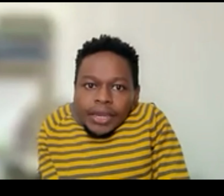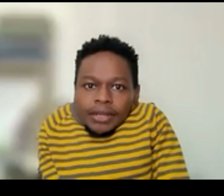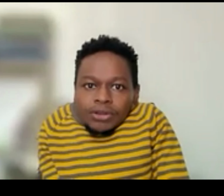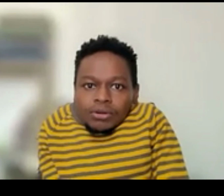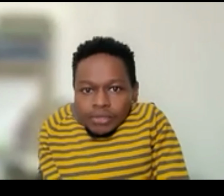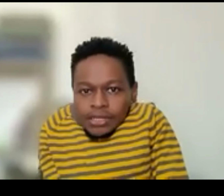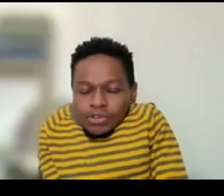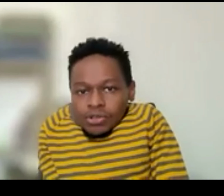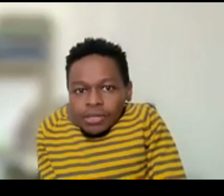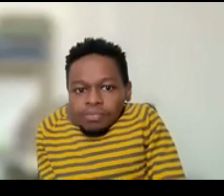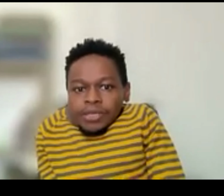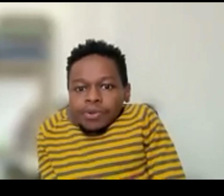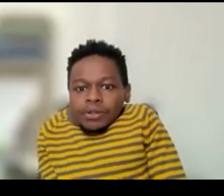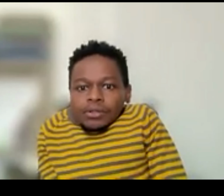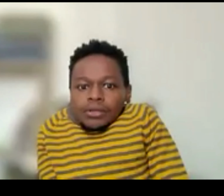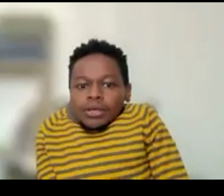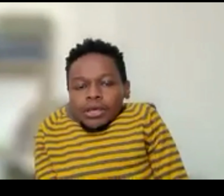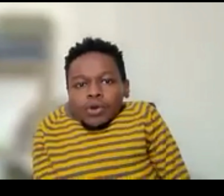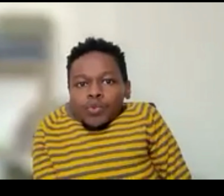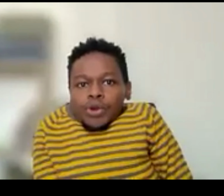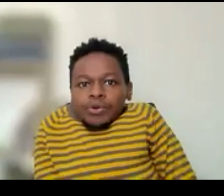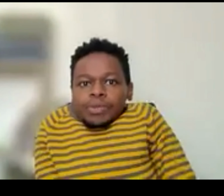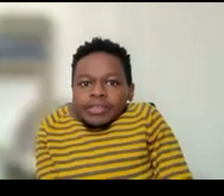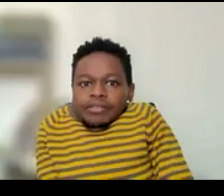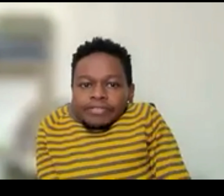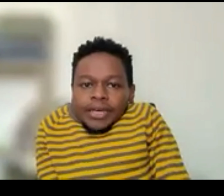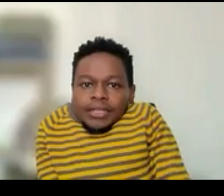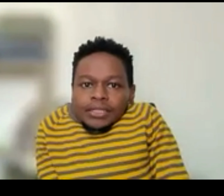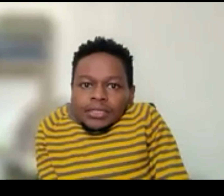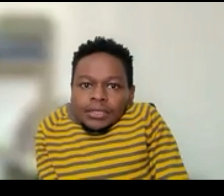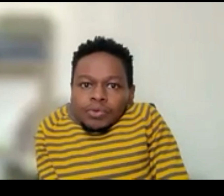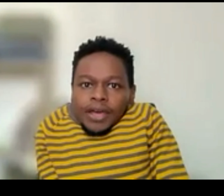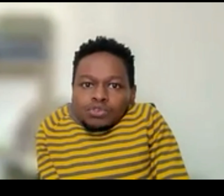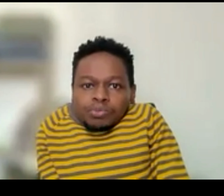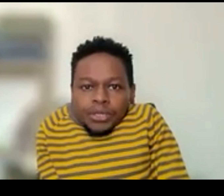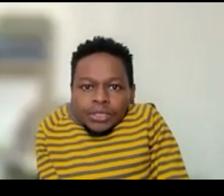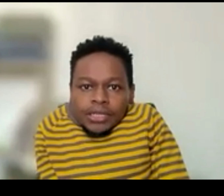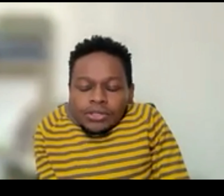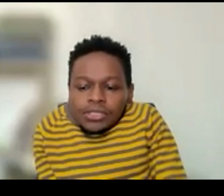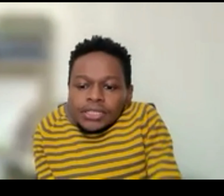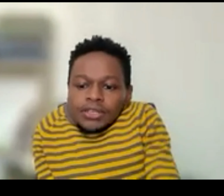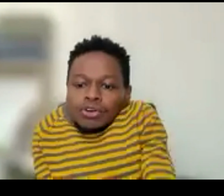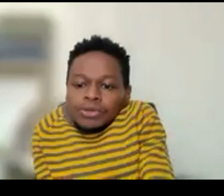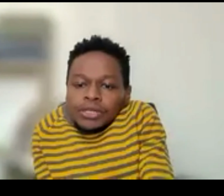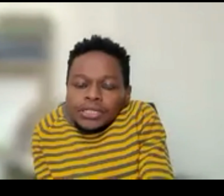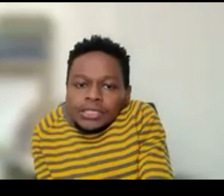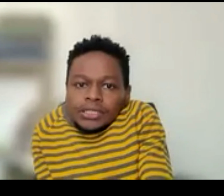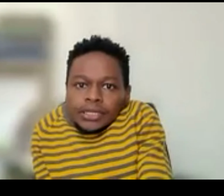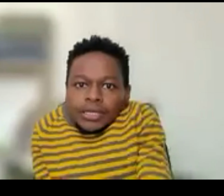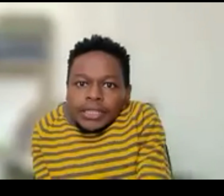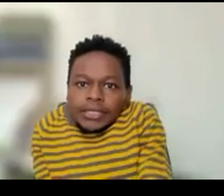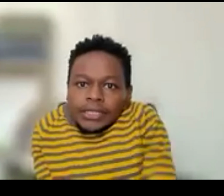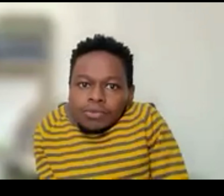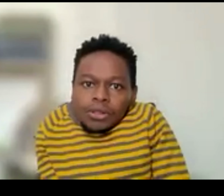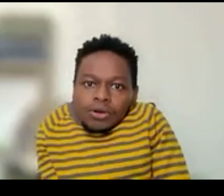on technology and people, where we believe that we have to build technologies and communities that enable all of